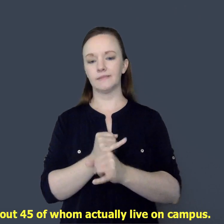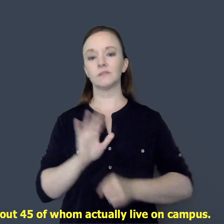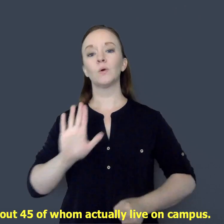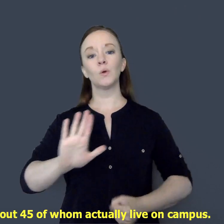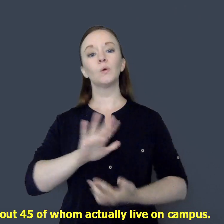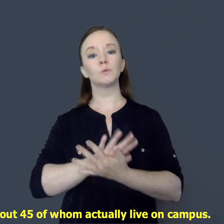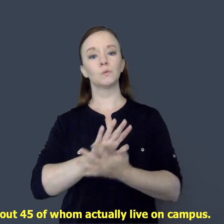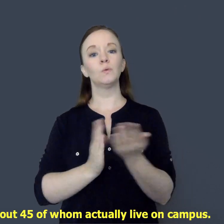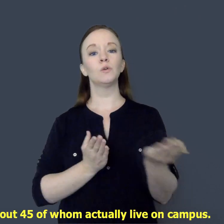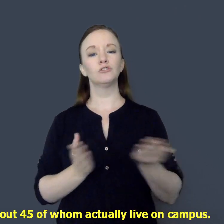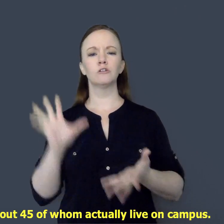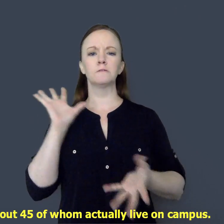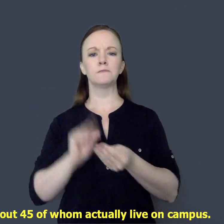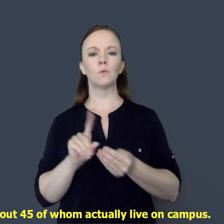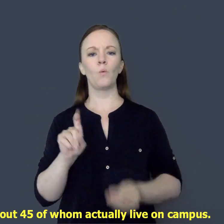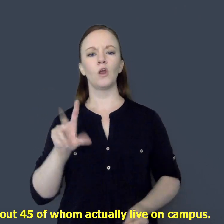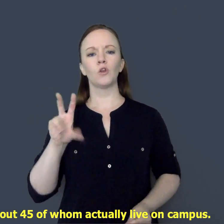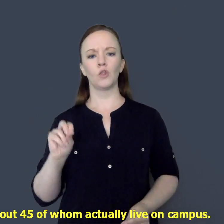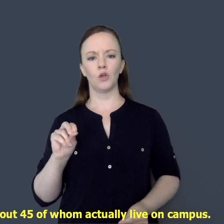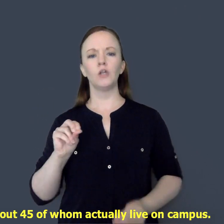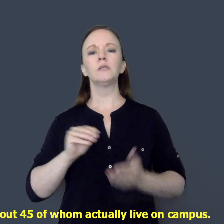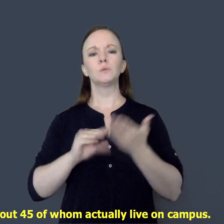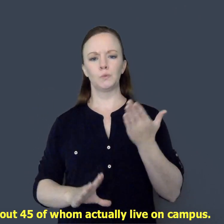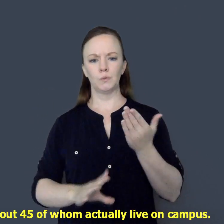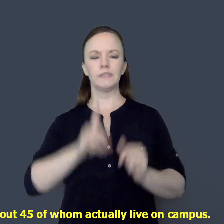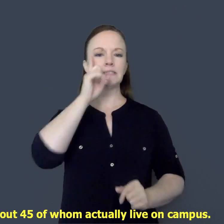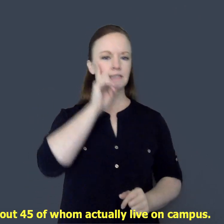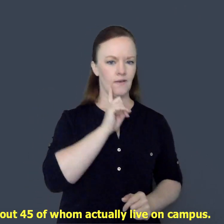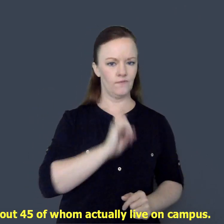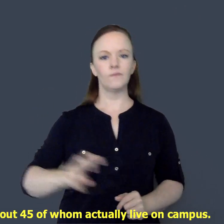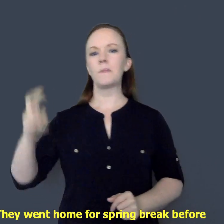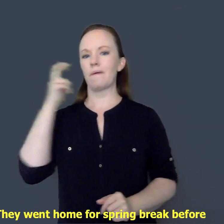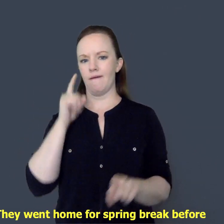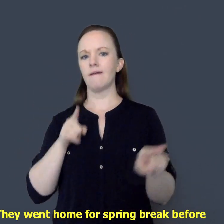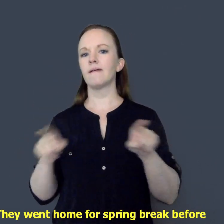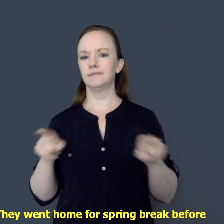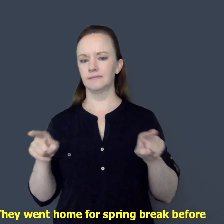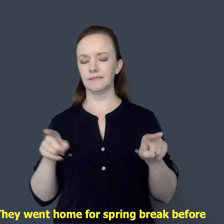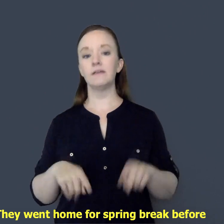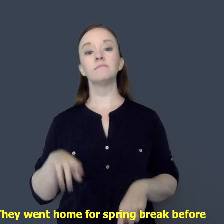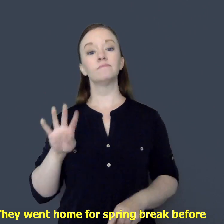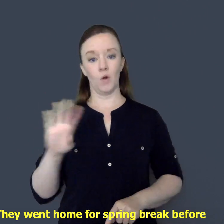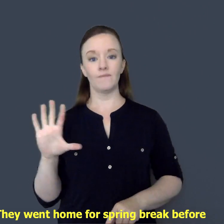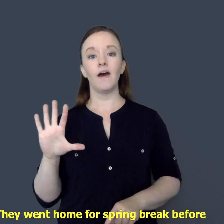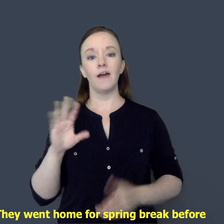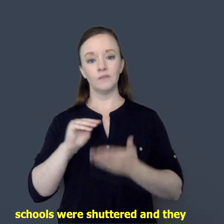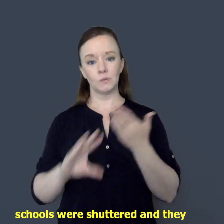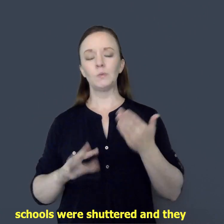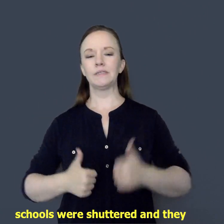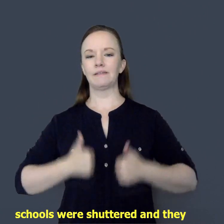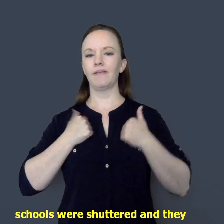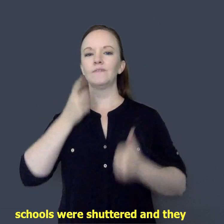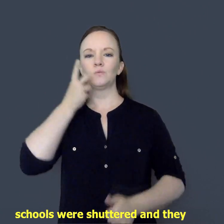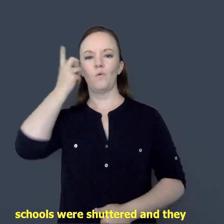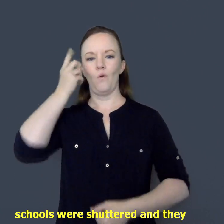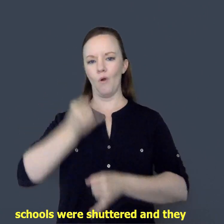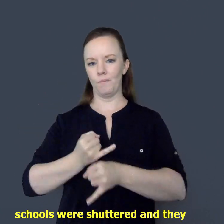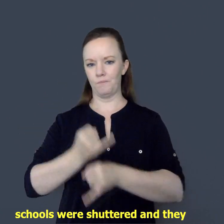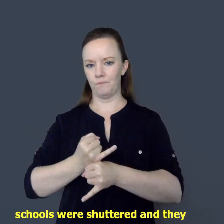about 45 of whom actually live on campus. They went home for spring break before schools were shuttered, and they